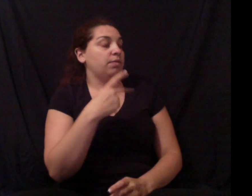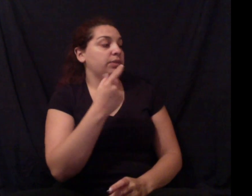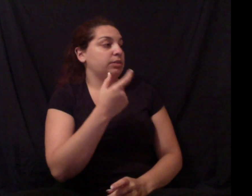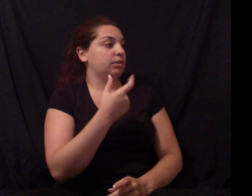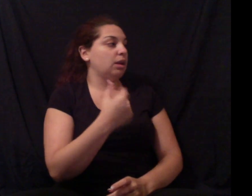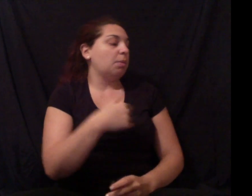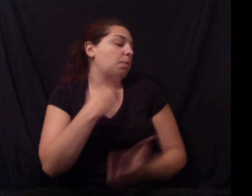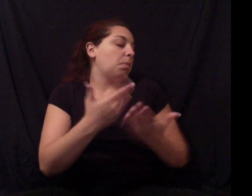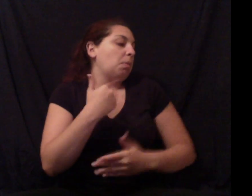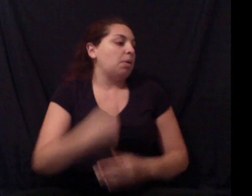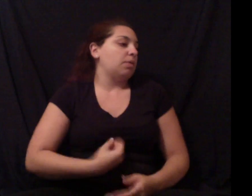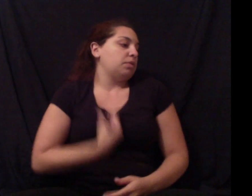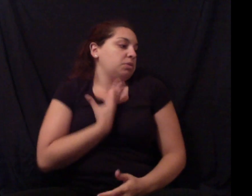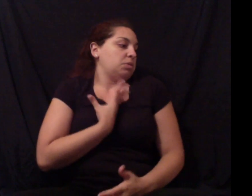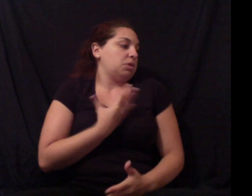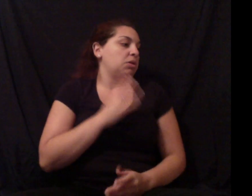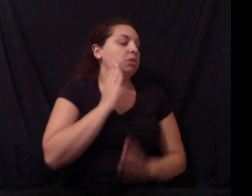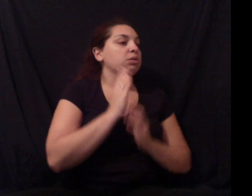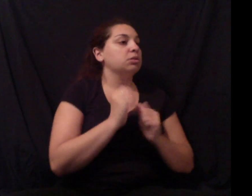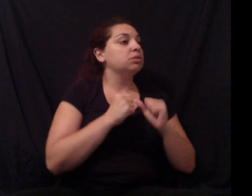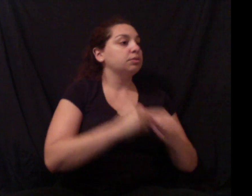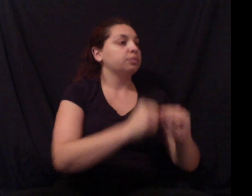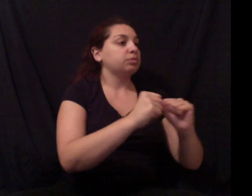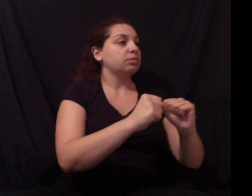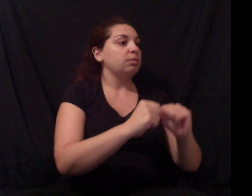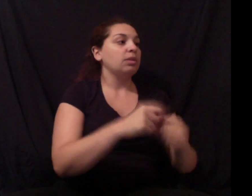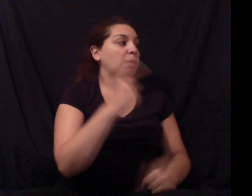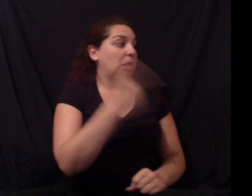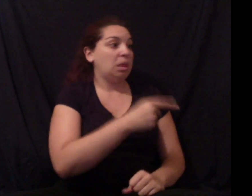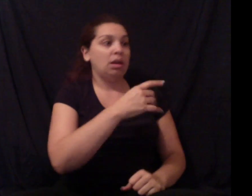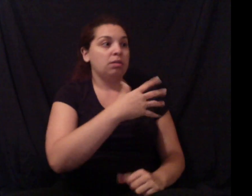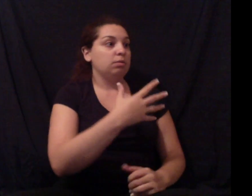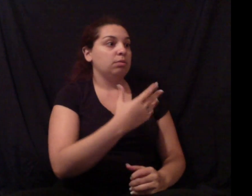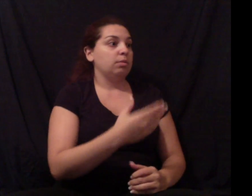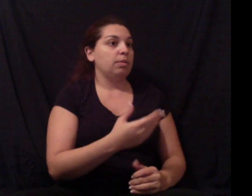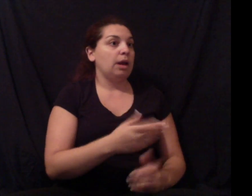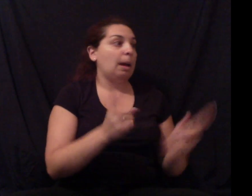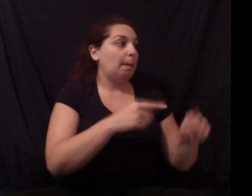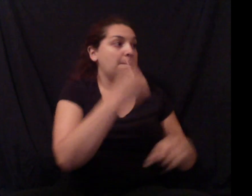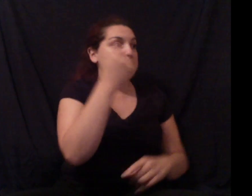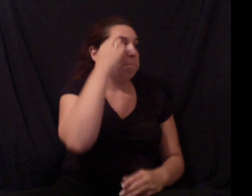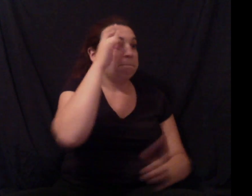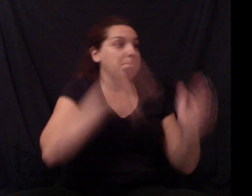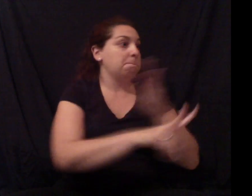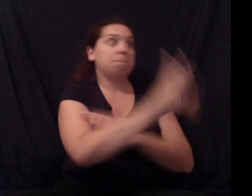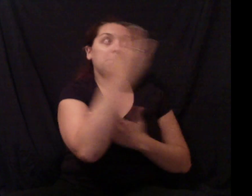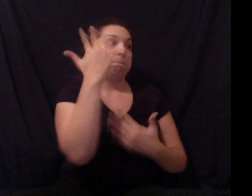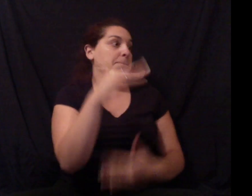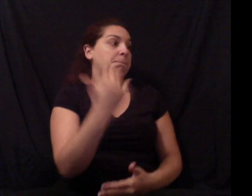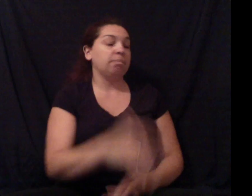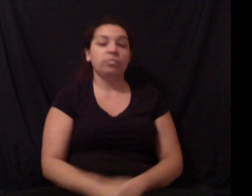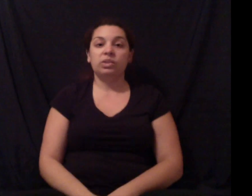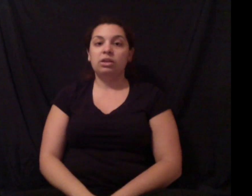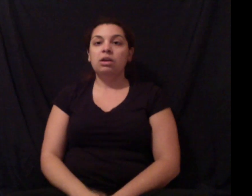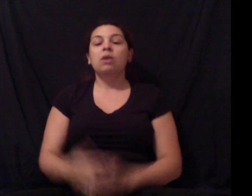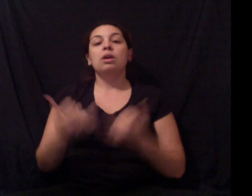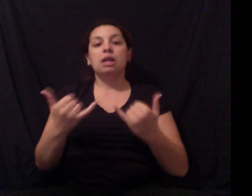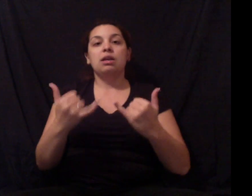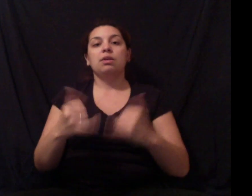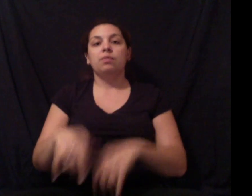being creative. But that was just completely unexpected. Smooth's rendition of Song of Storms currently has over 1.8 million views on